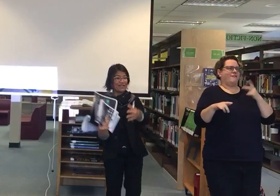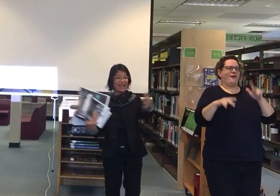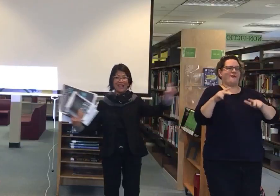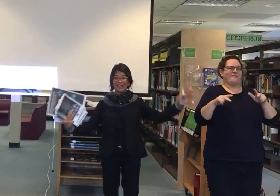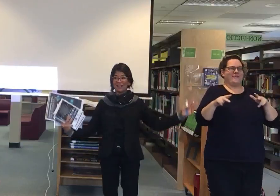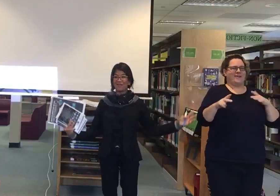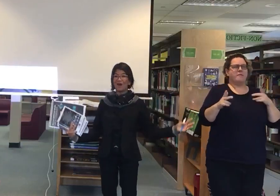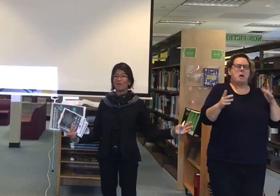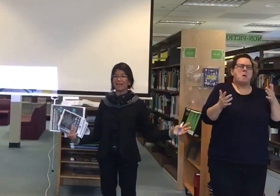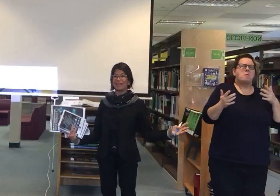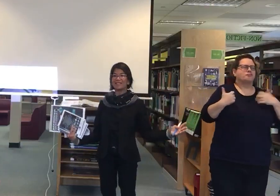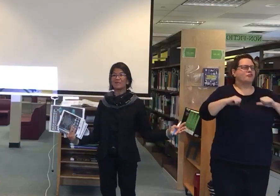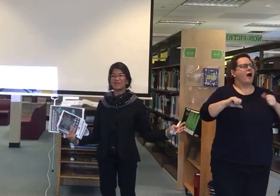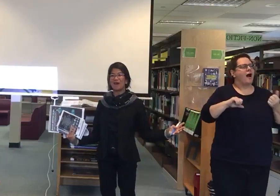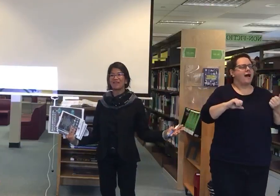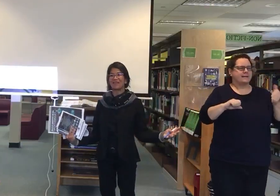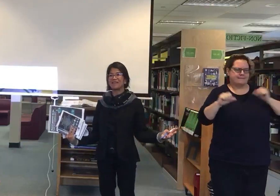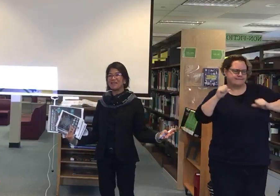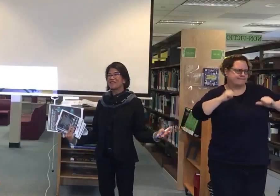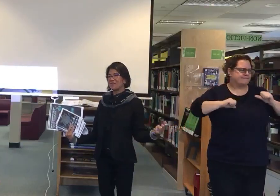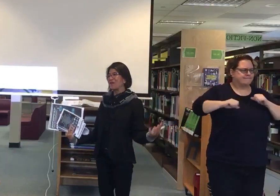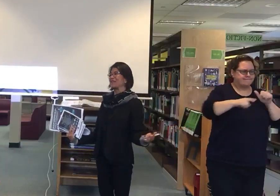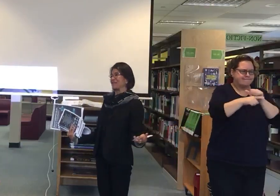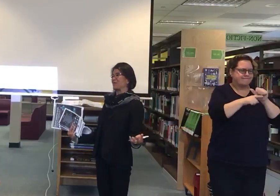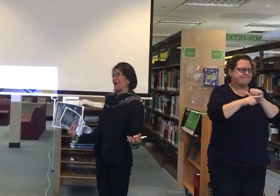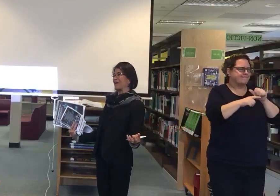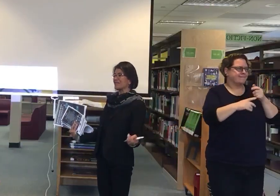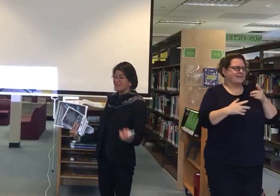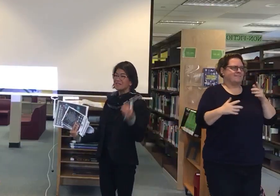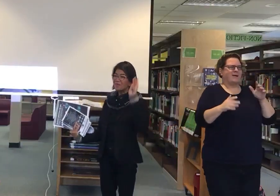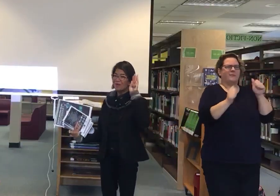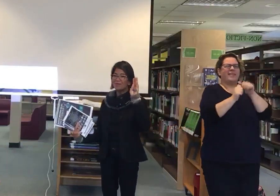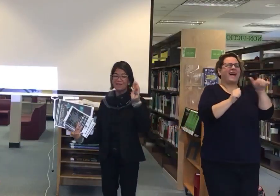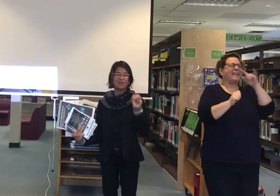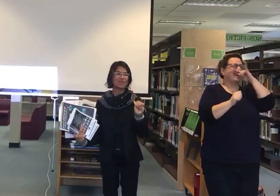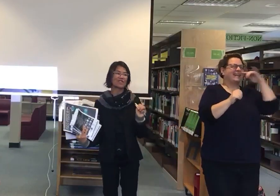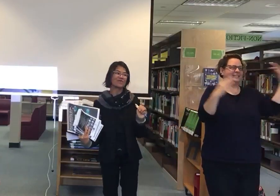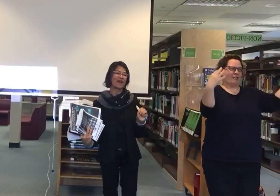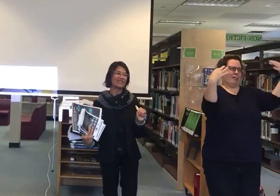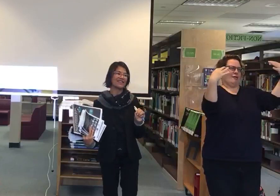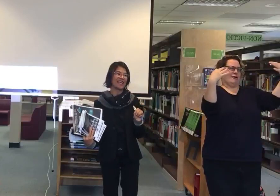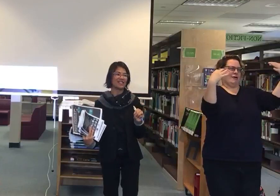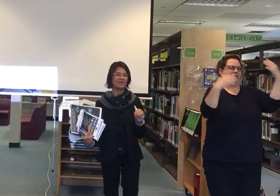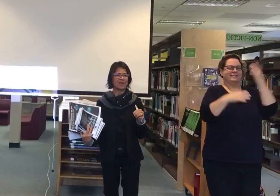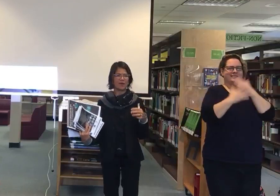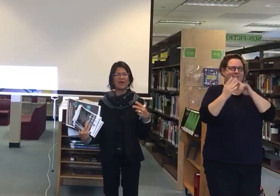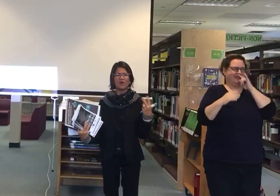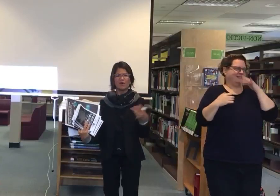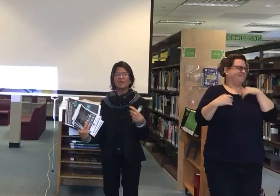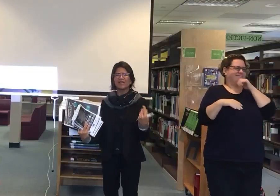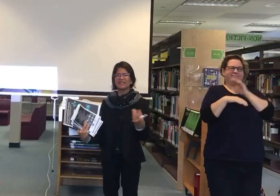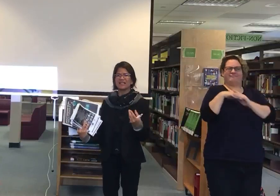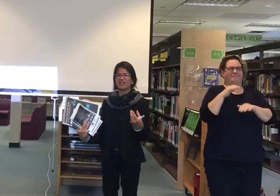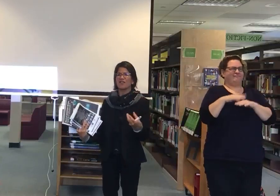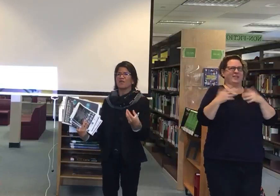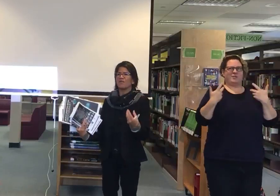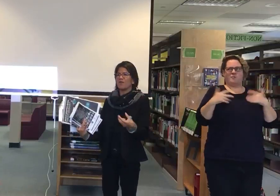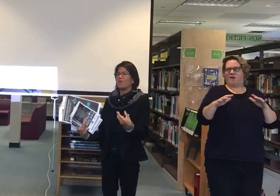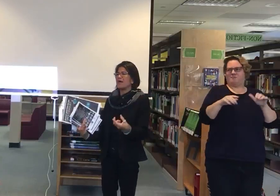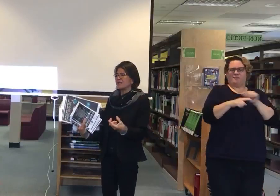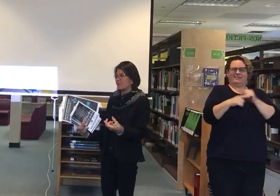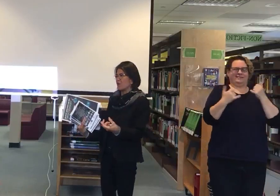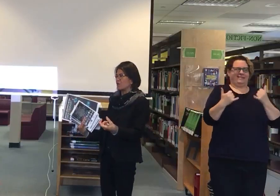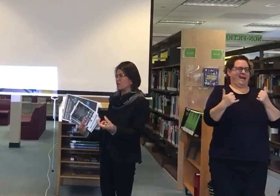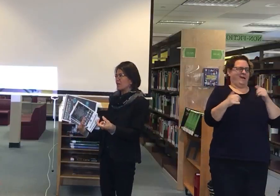their peers in an environment like this was not the friendliest way. Some students did rise to the occasion, but we realized that's not